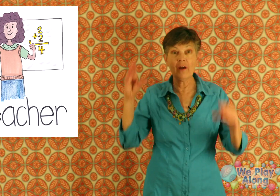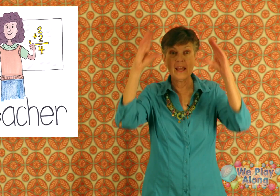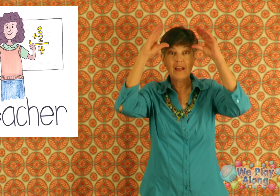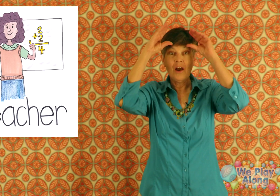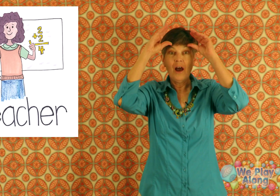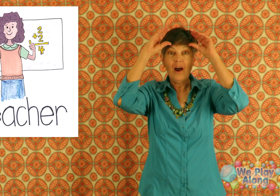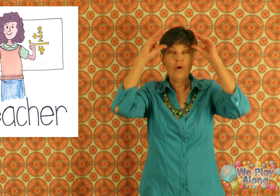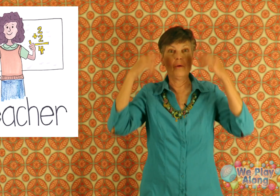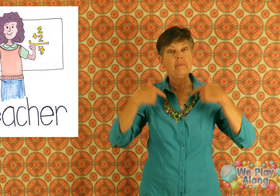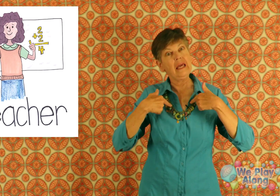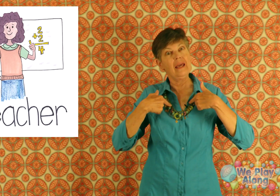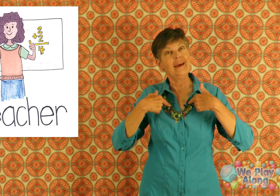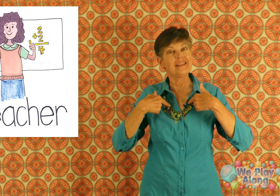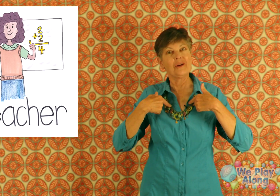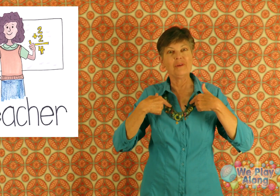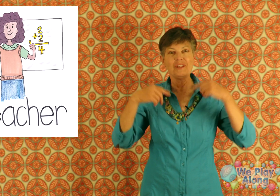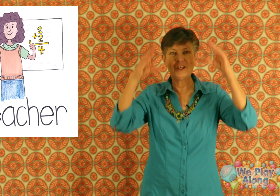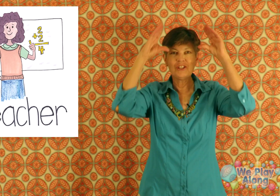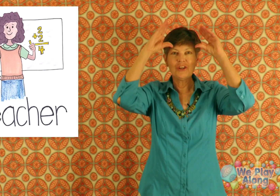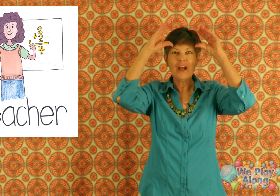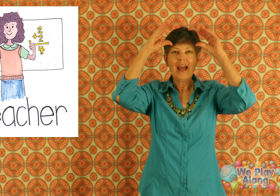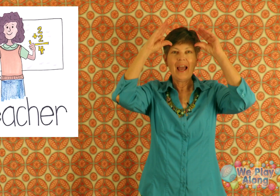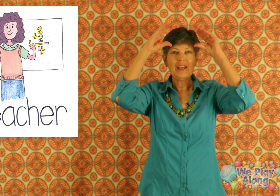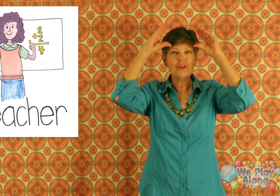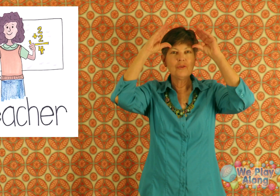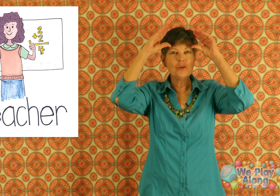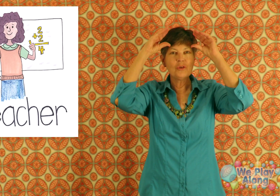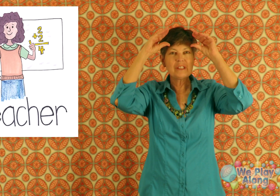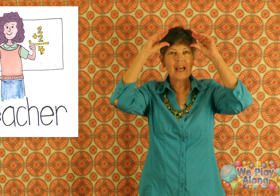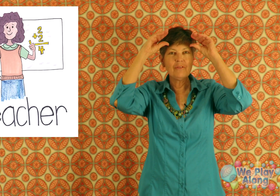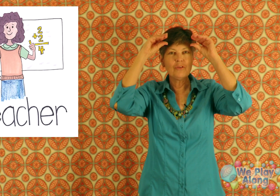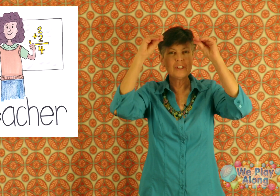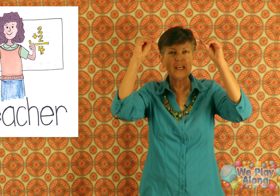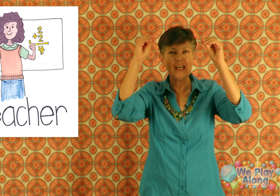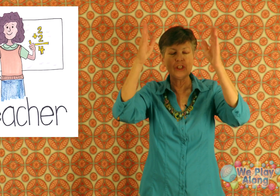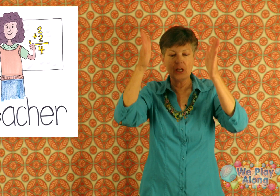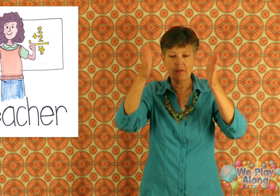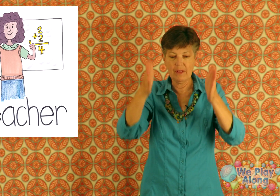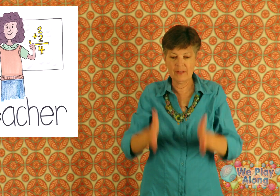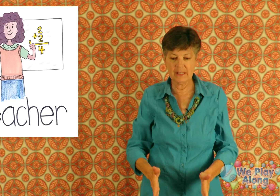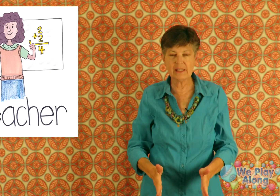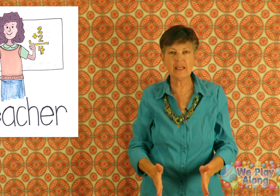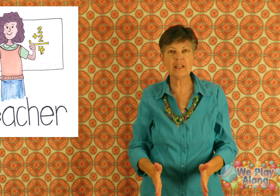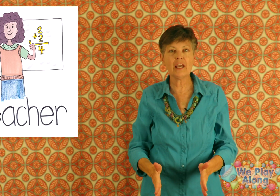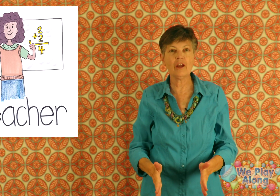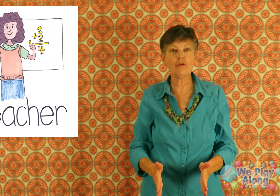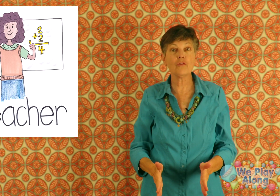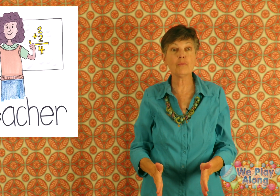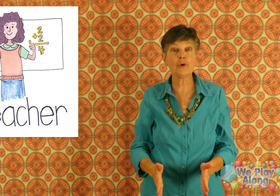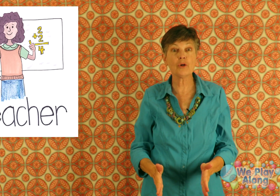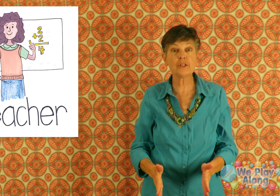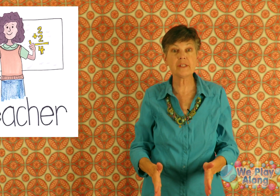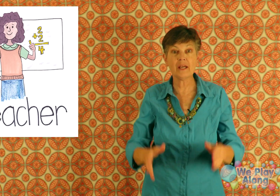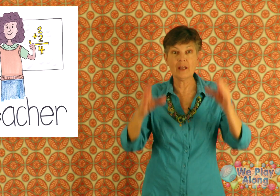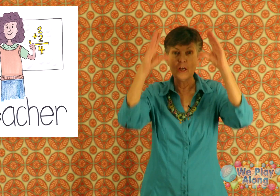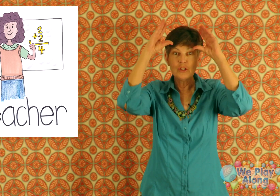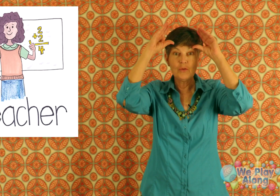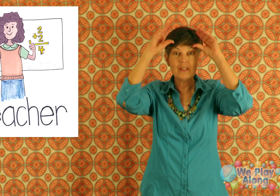right? Or me, I guess I'd be the teacher. You do the sign for teach, and then this is the indicator for person. So this